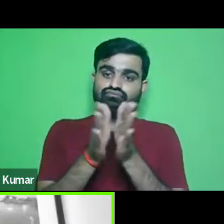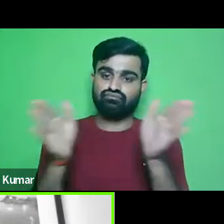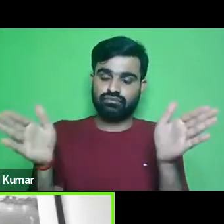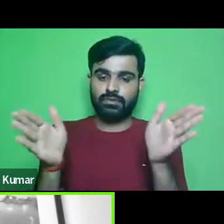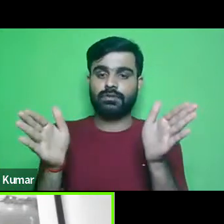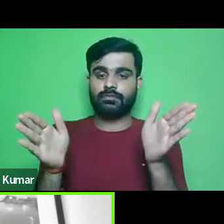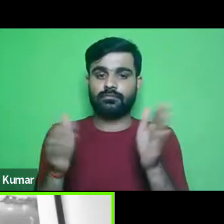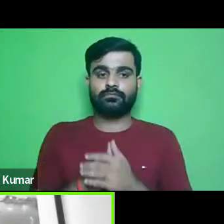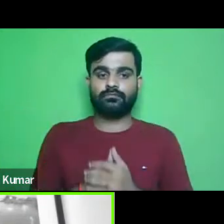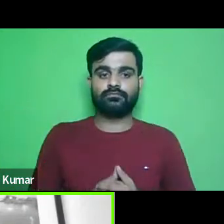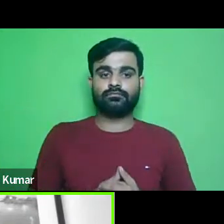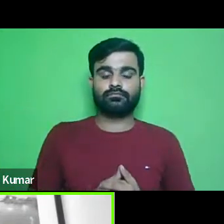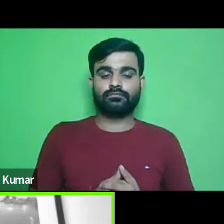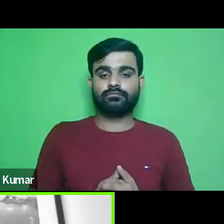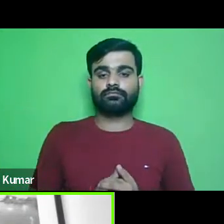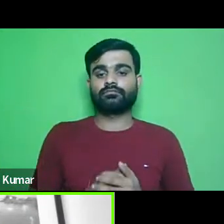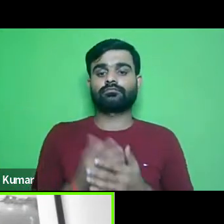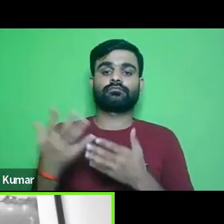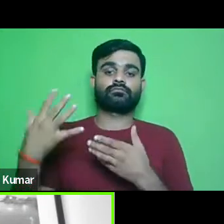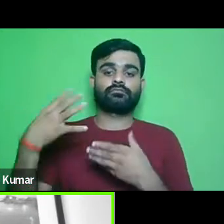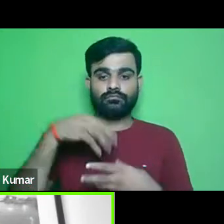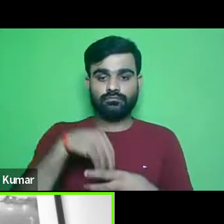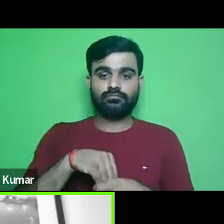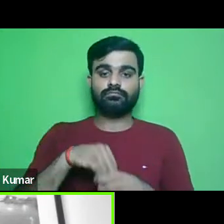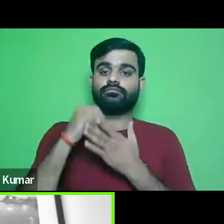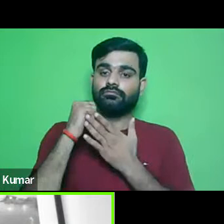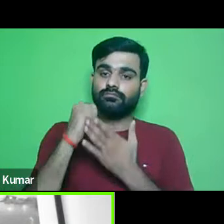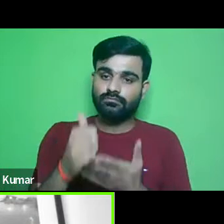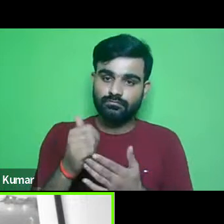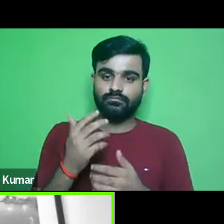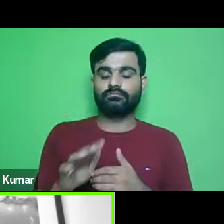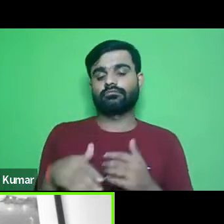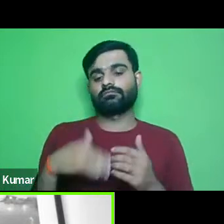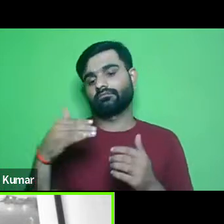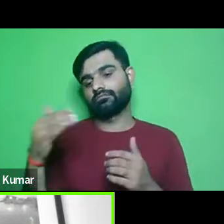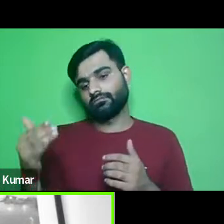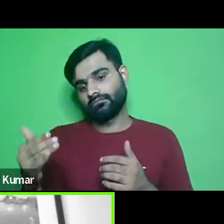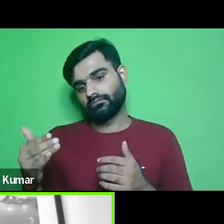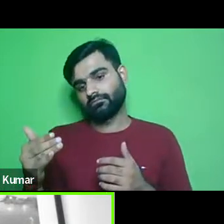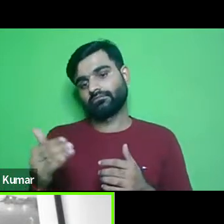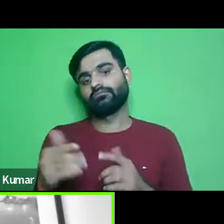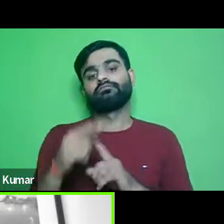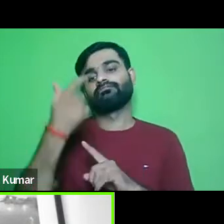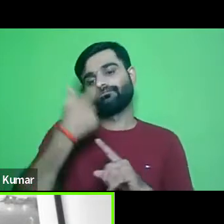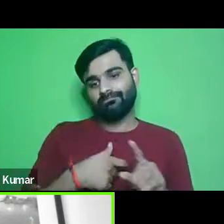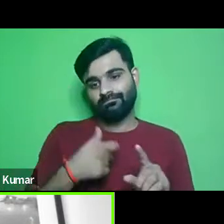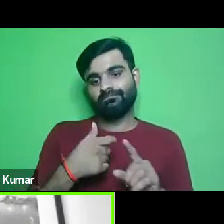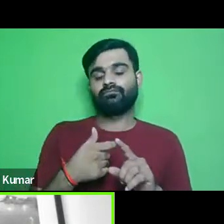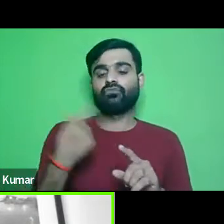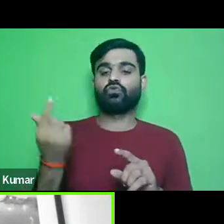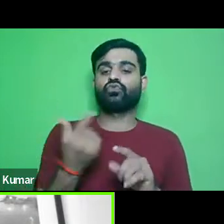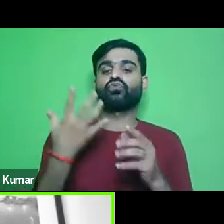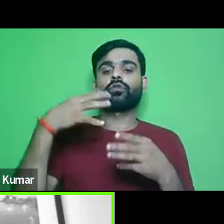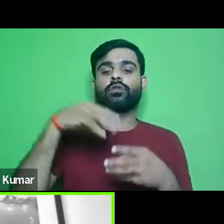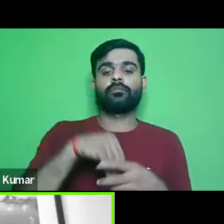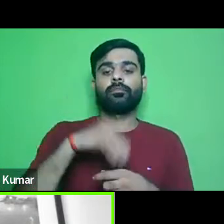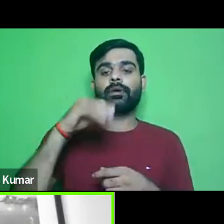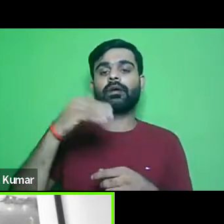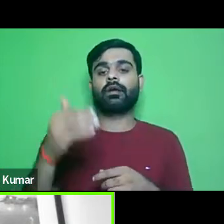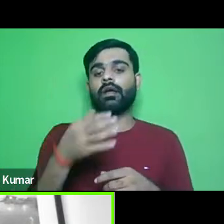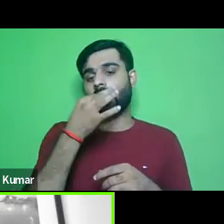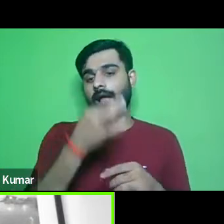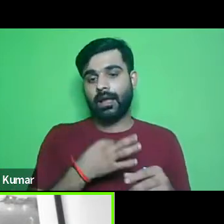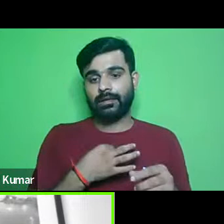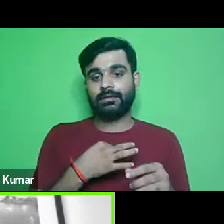than those things that are inherent to you as an individual and as a human being, and therefore are things